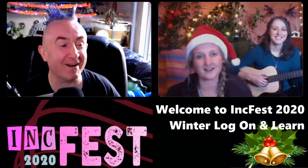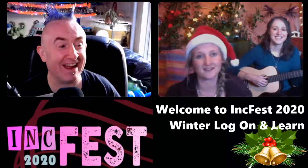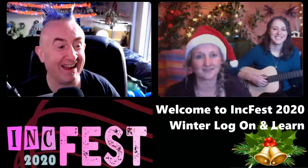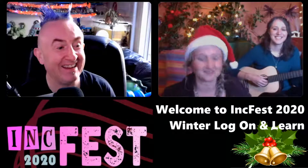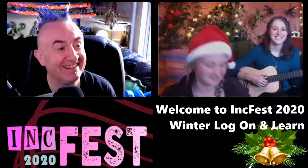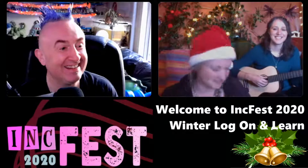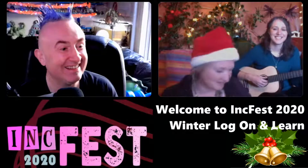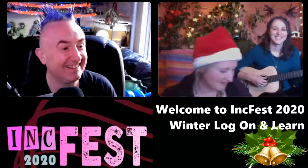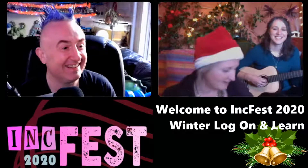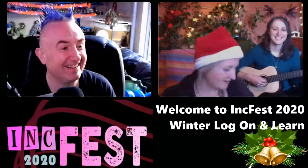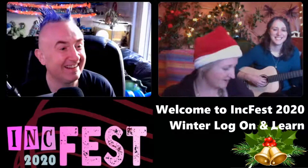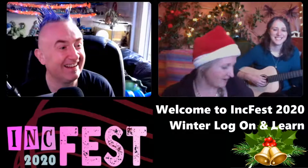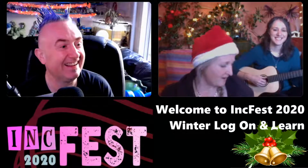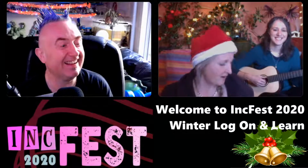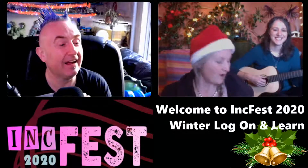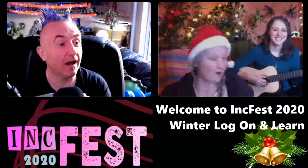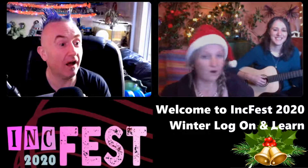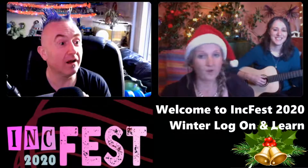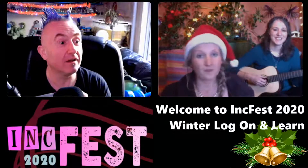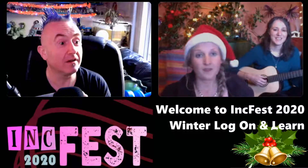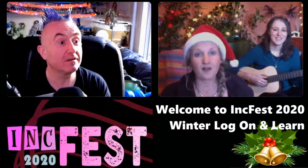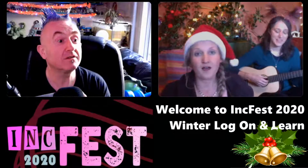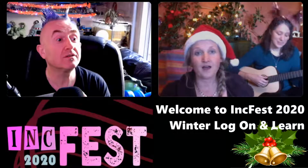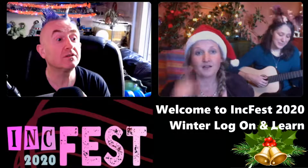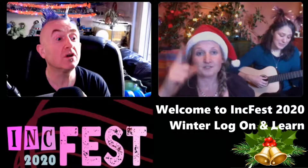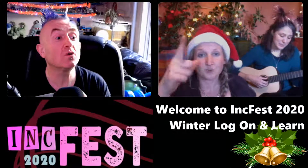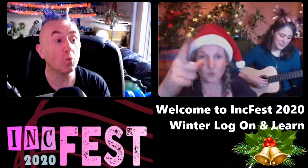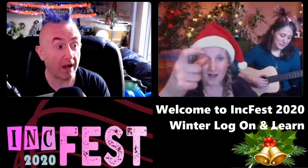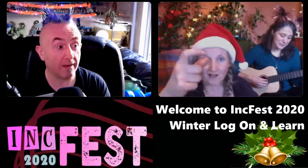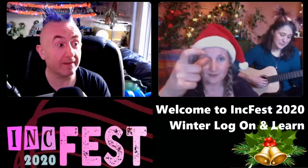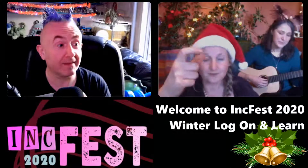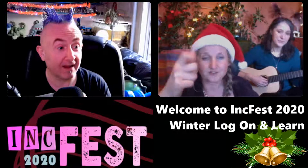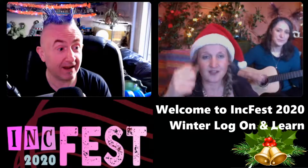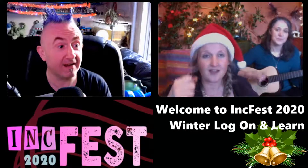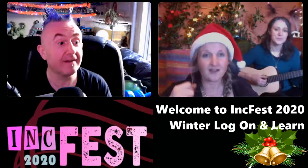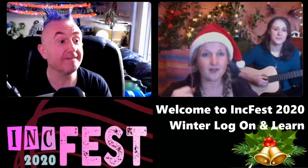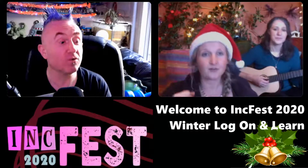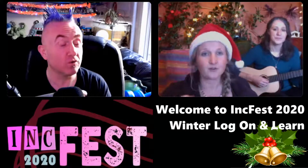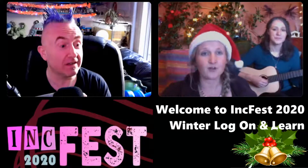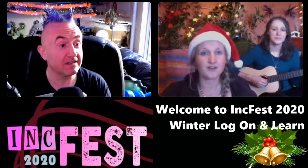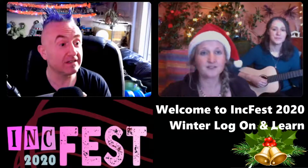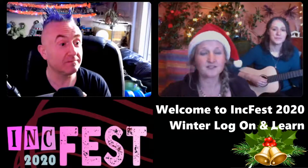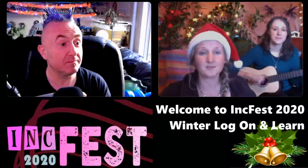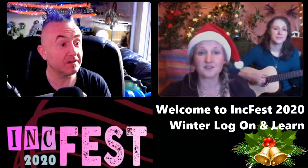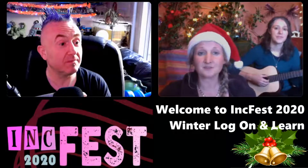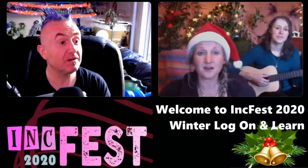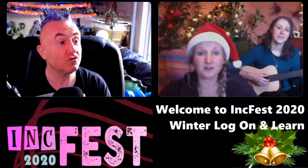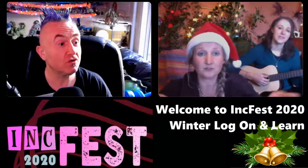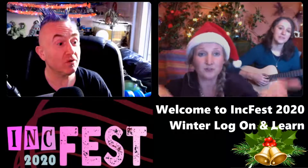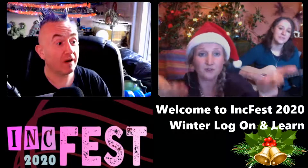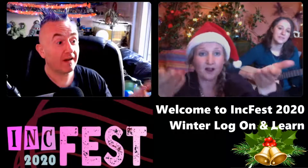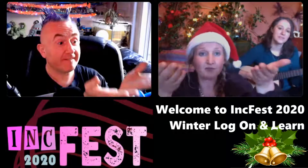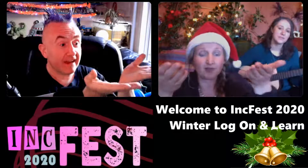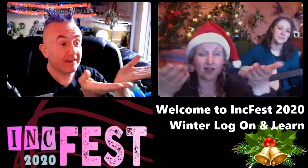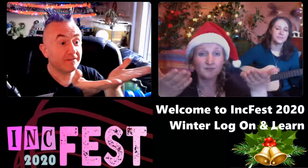Okay. On the 12th day of Christmas, my true love gave to